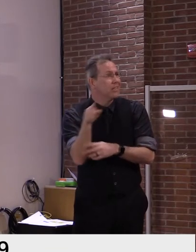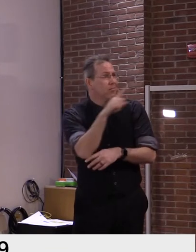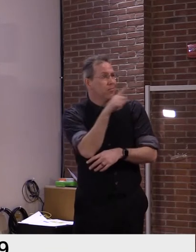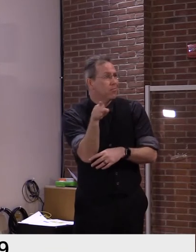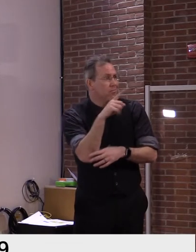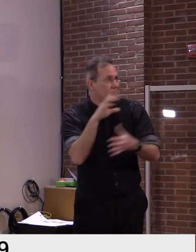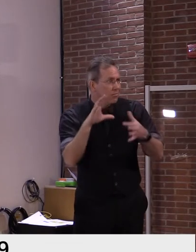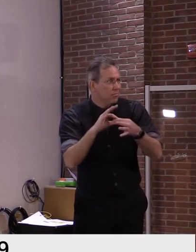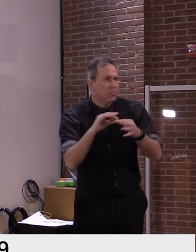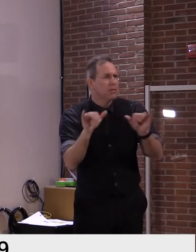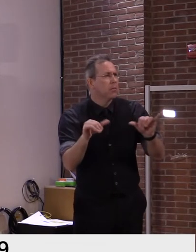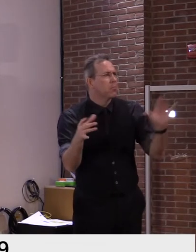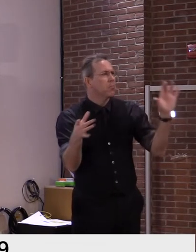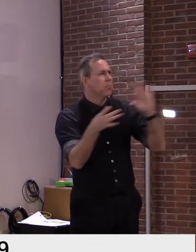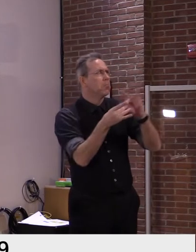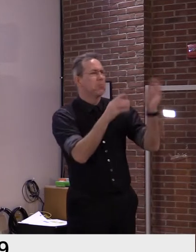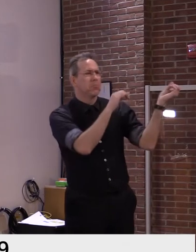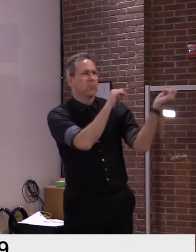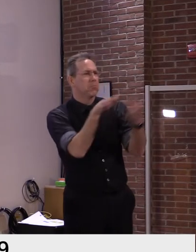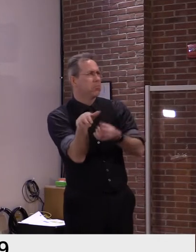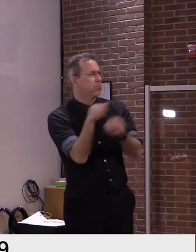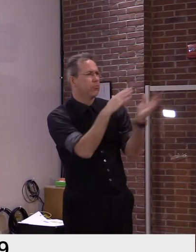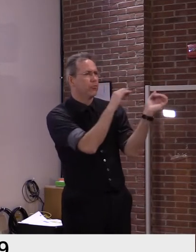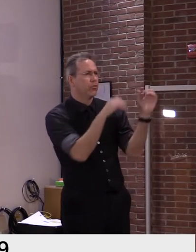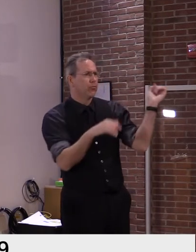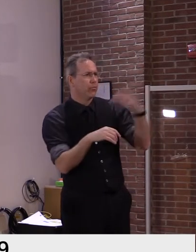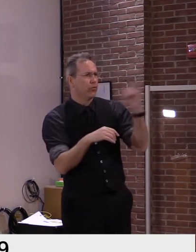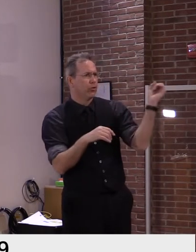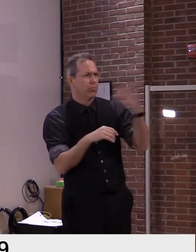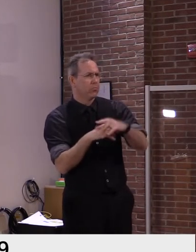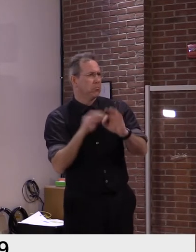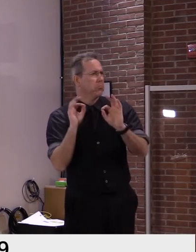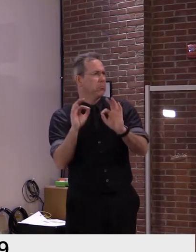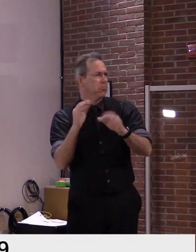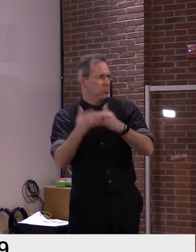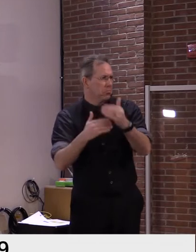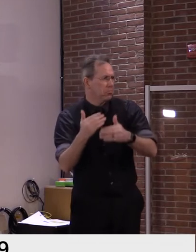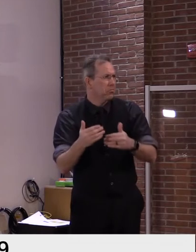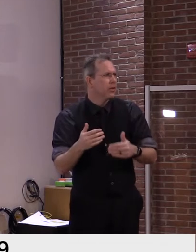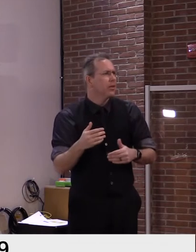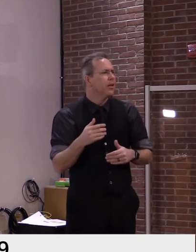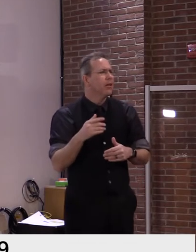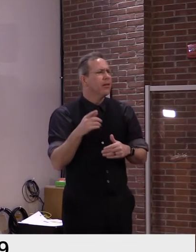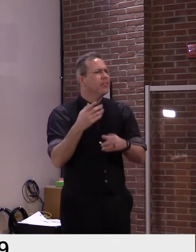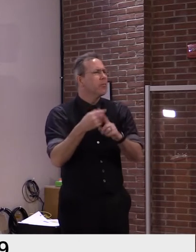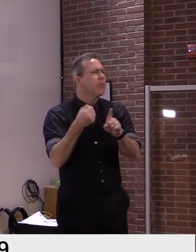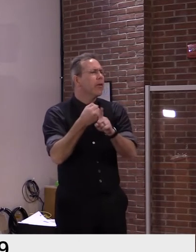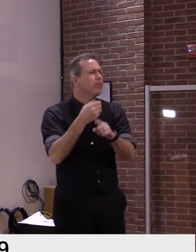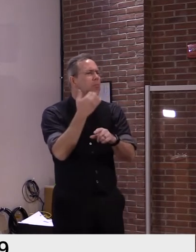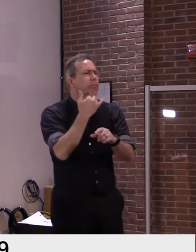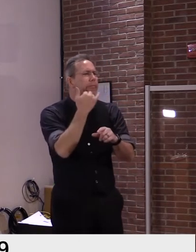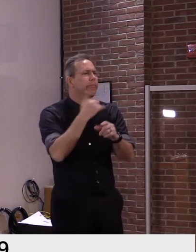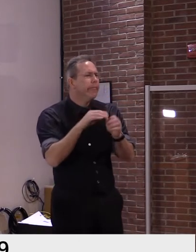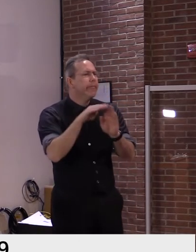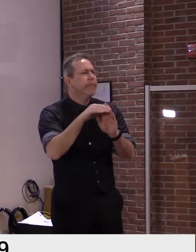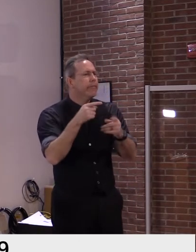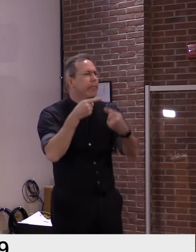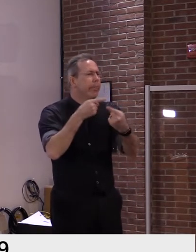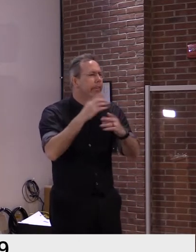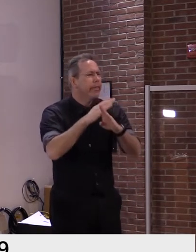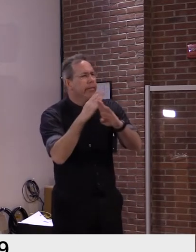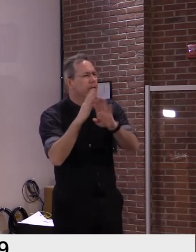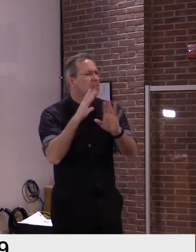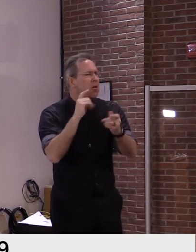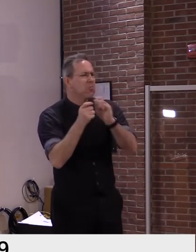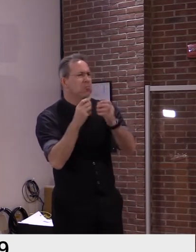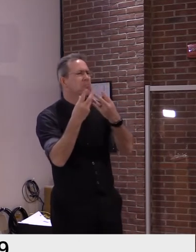as well. So I think there may be some minor wrinkles, and we'll have to call some audibles. But as you remember, what I said was we